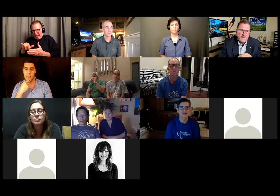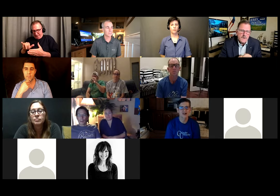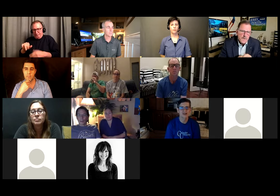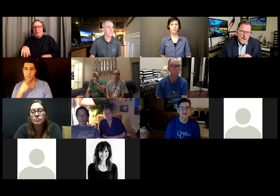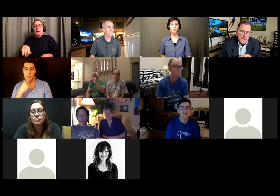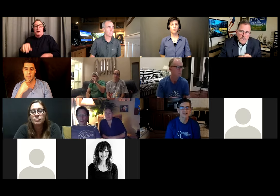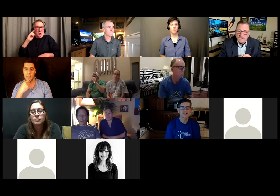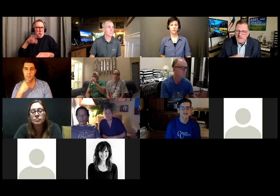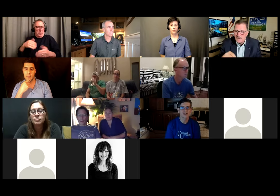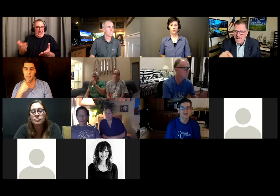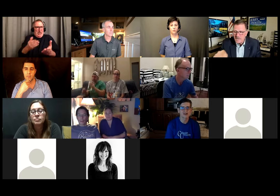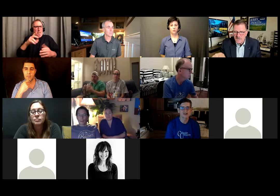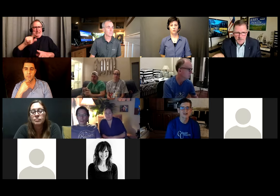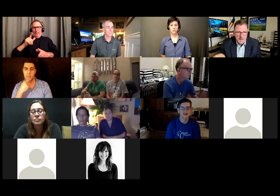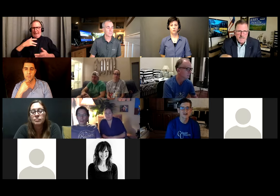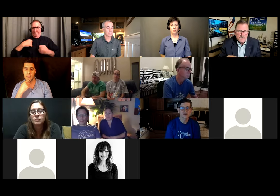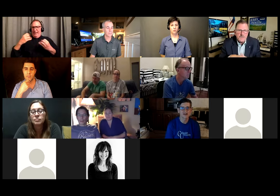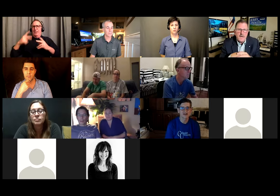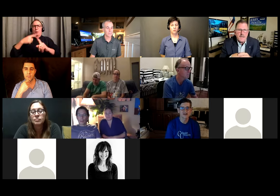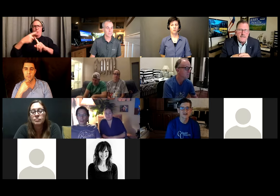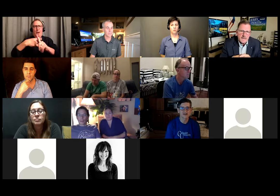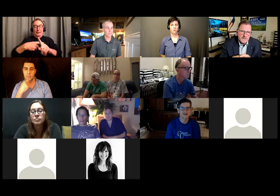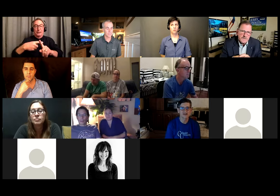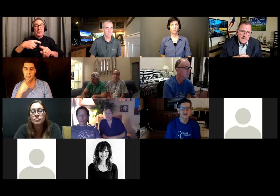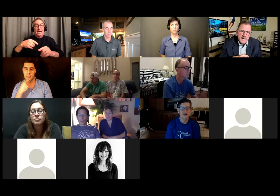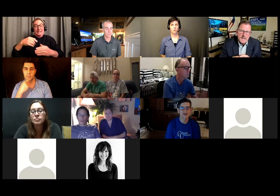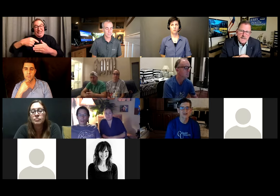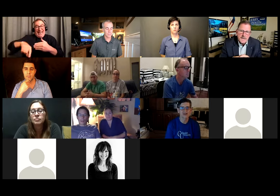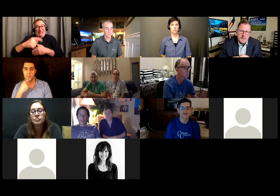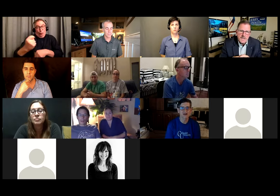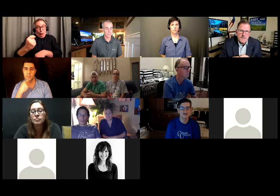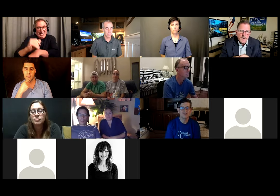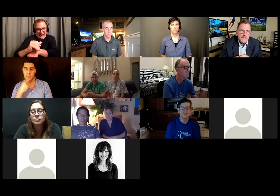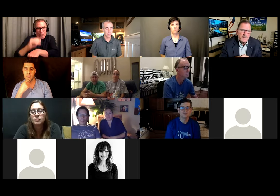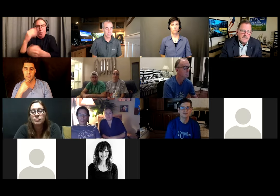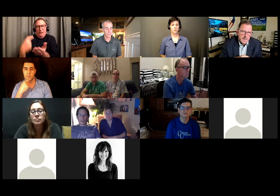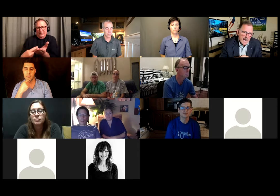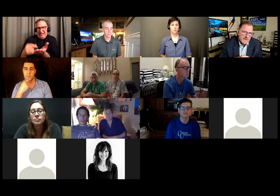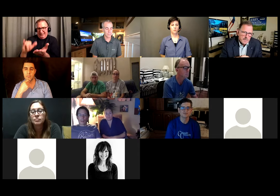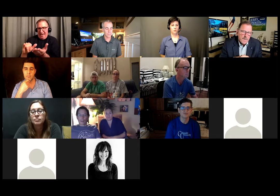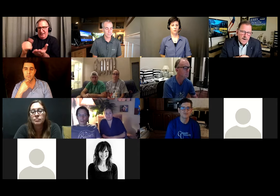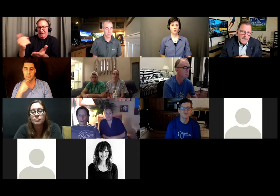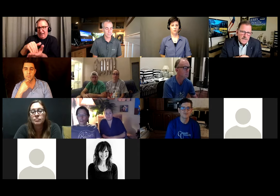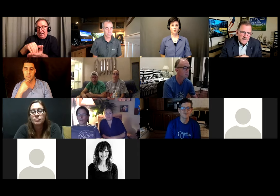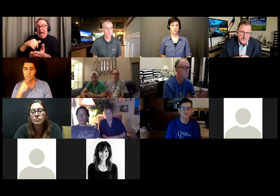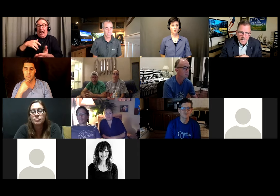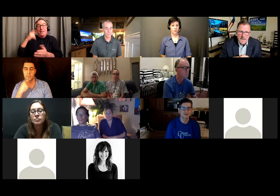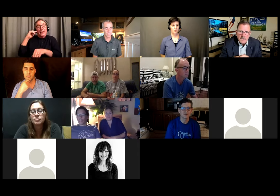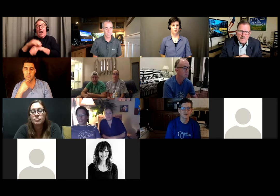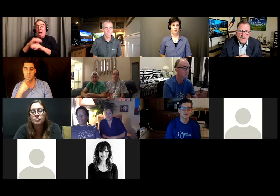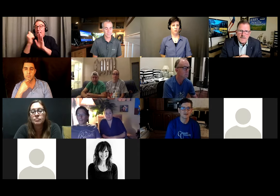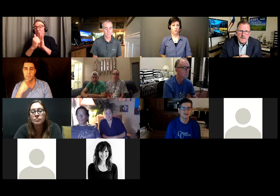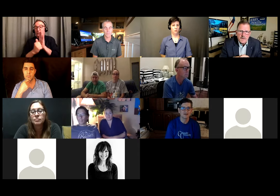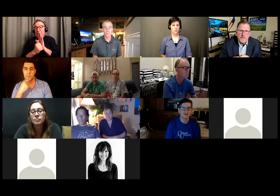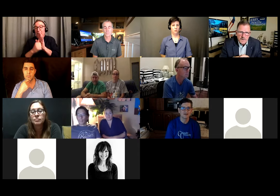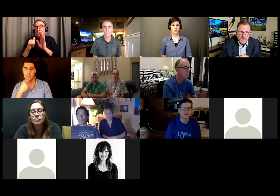And so we have this coming back next Tuesday night. And I believe we're going to expand that program because, again,